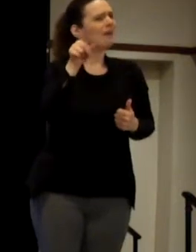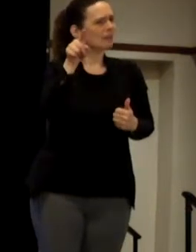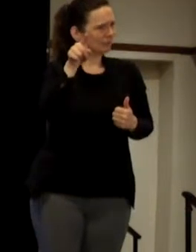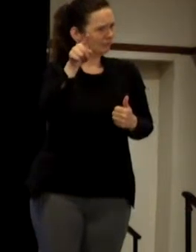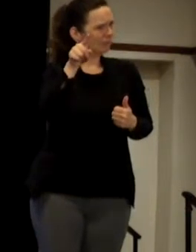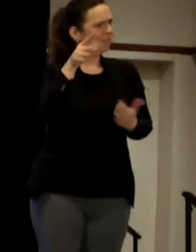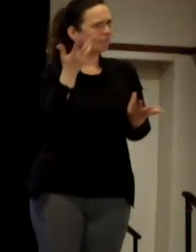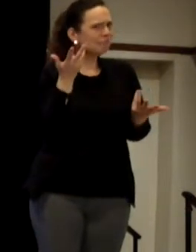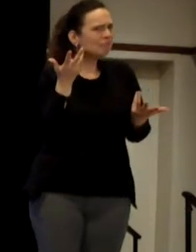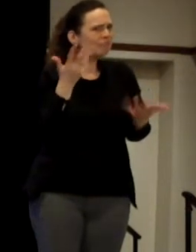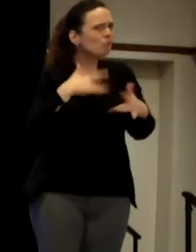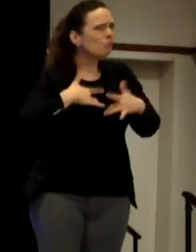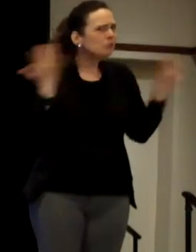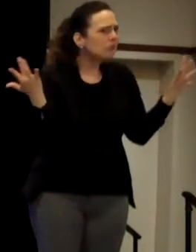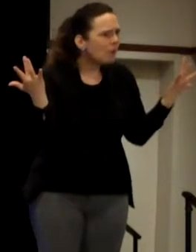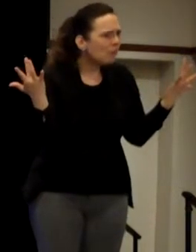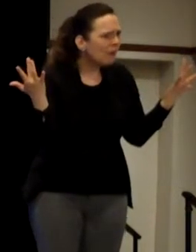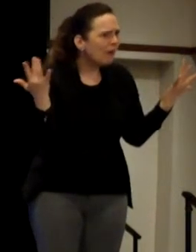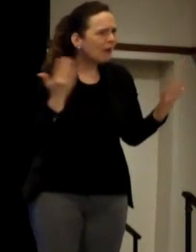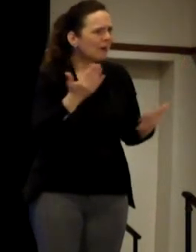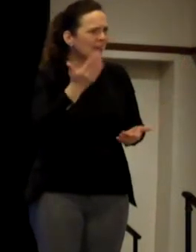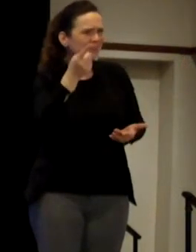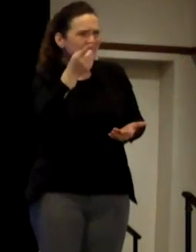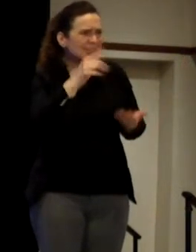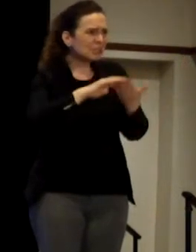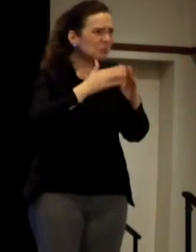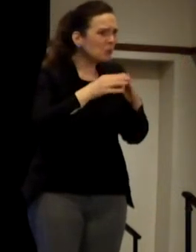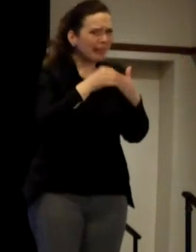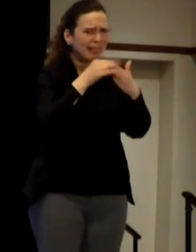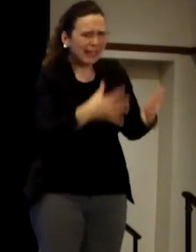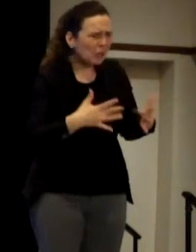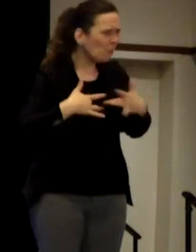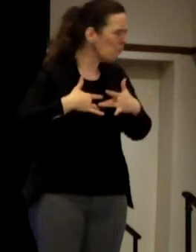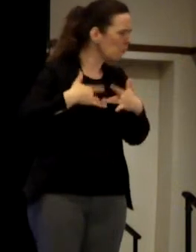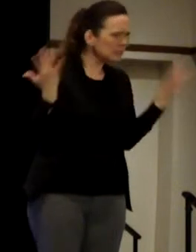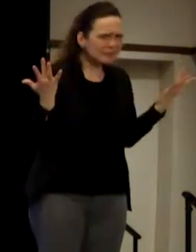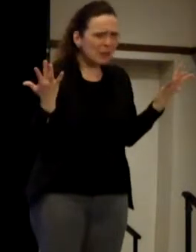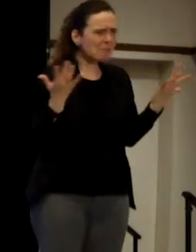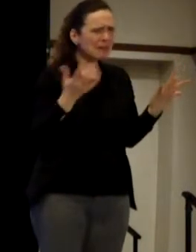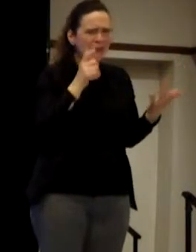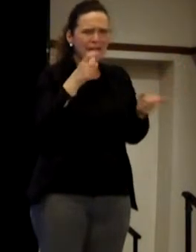how do you swallow that as a community leader? Well, look at